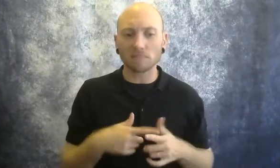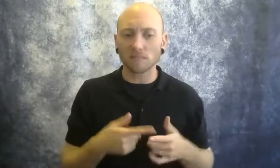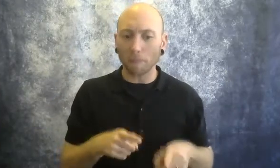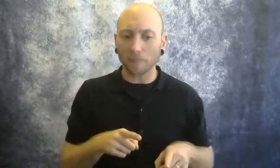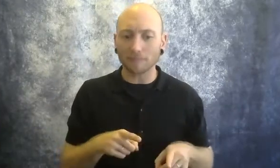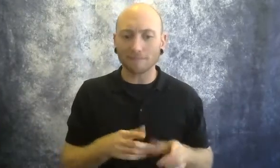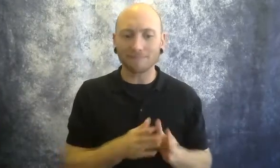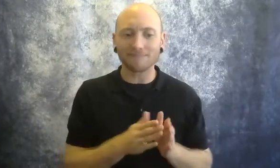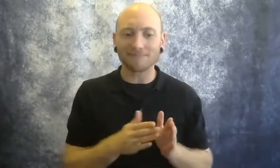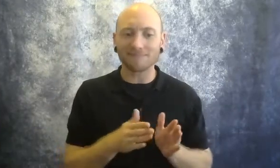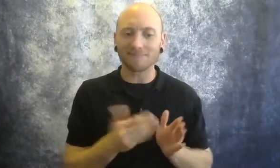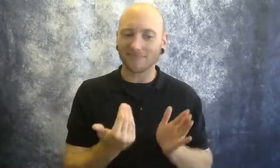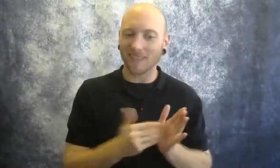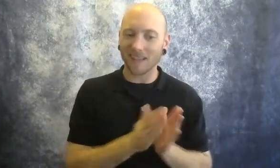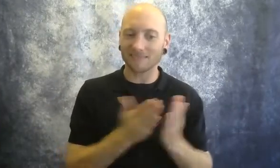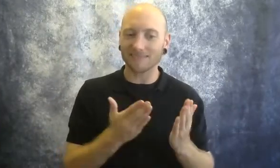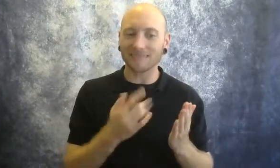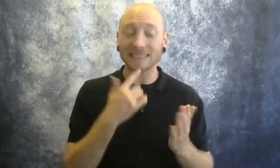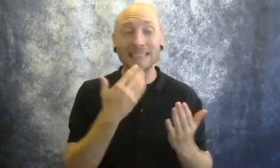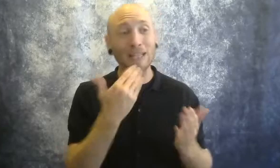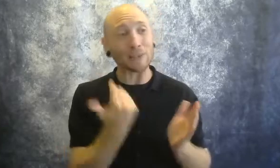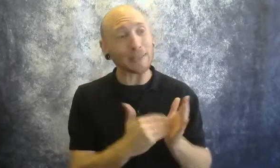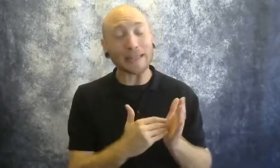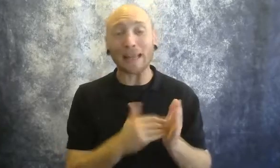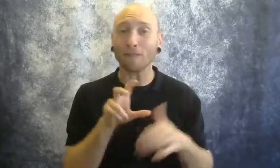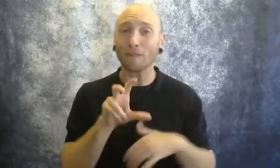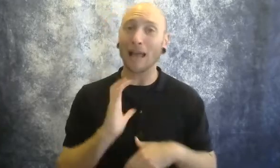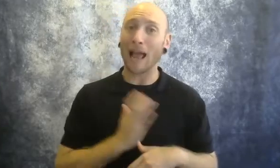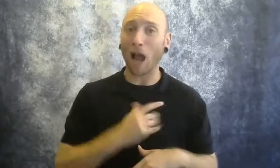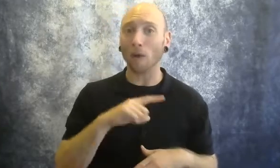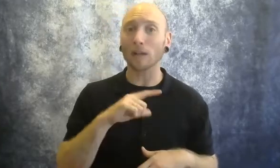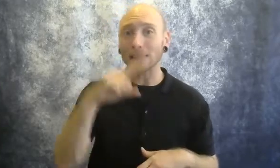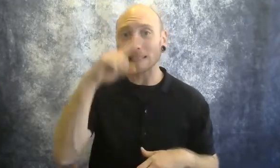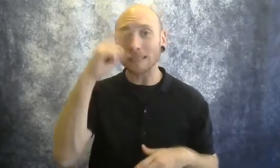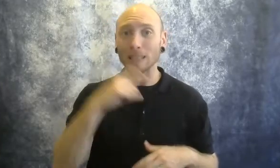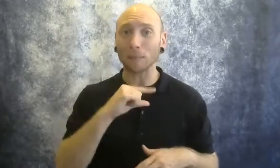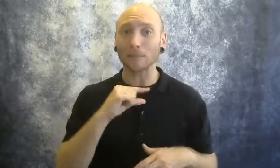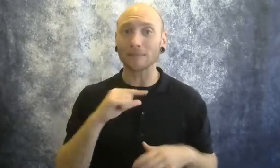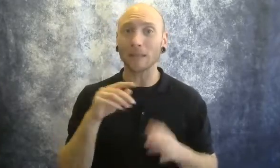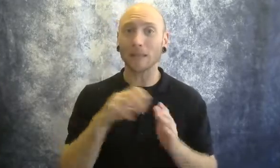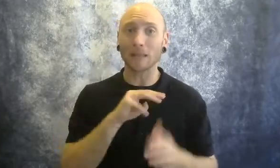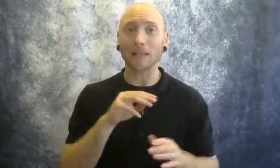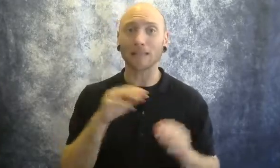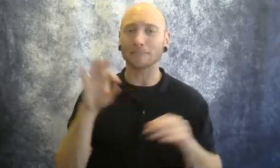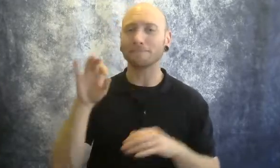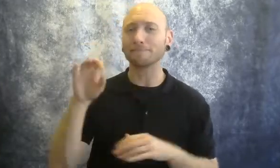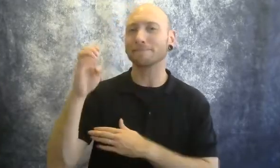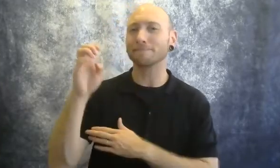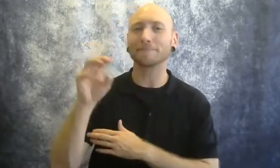got another little thing from him that says, thanks again for your investment in our summer ministries. And it says, your